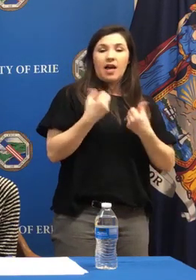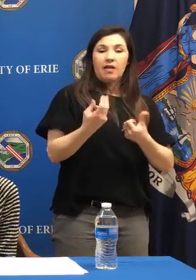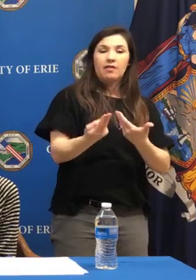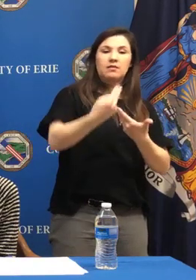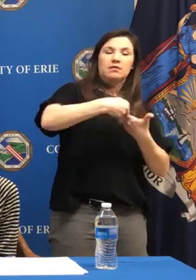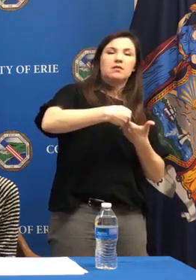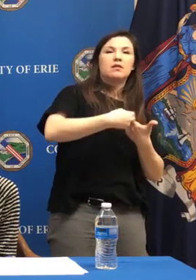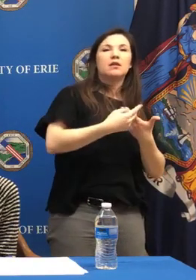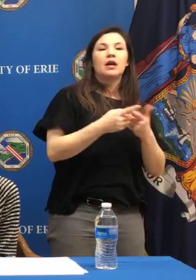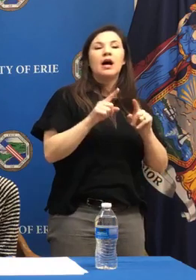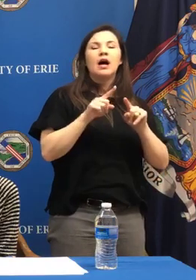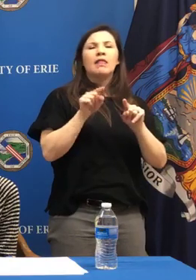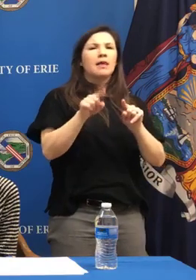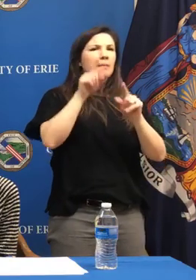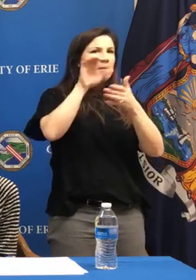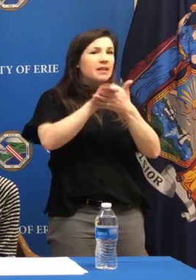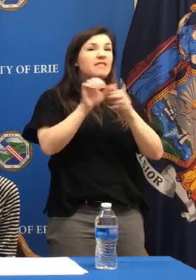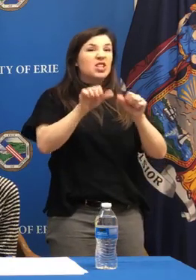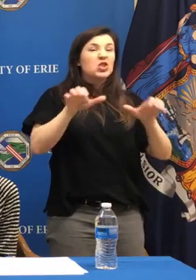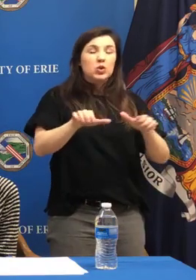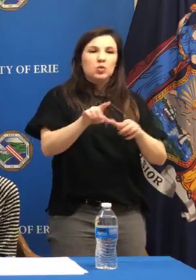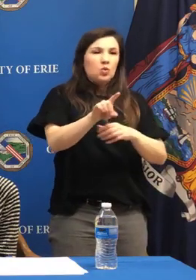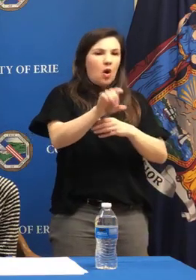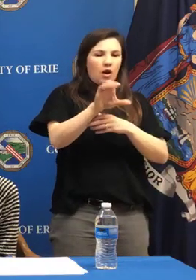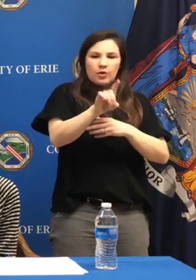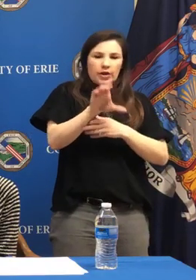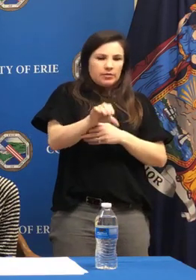believe, depending on the test, they'd be able to do hundreds a day.